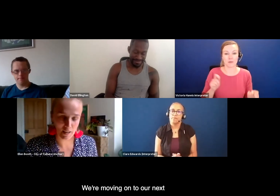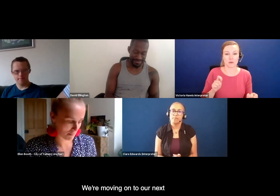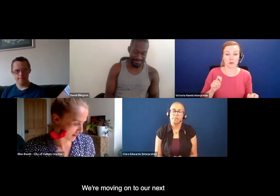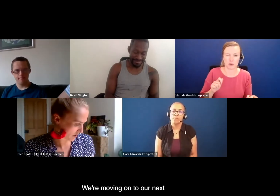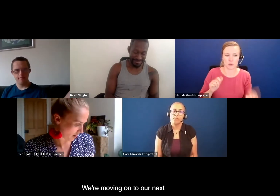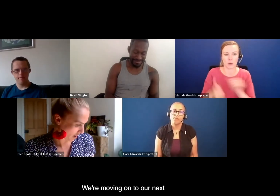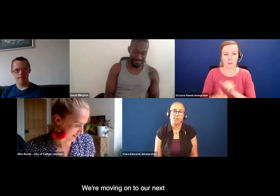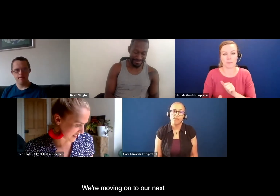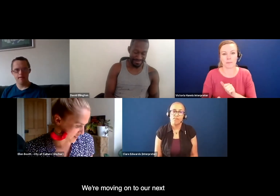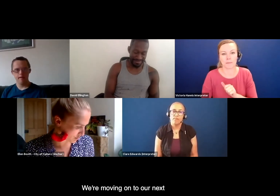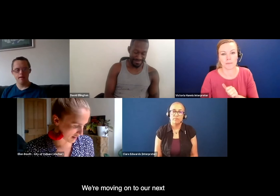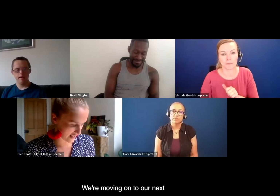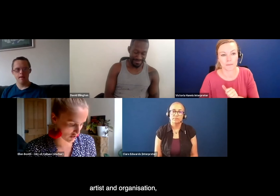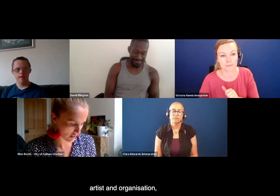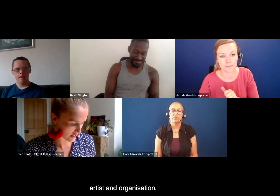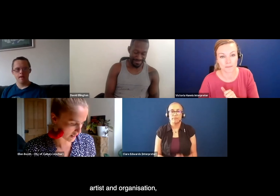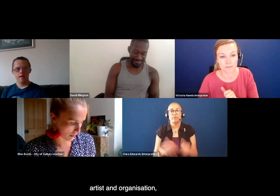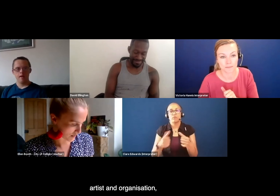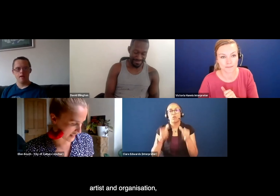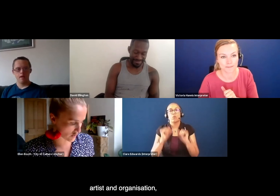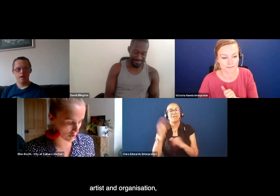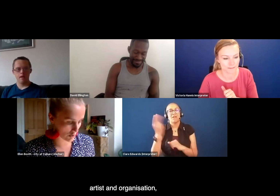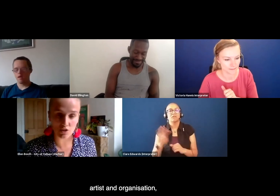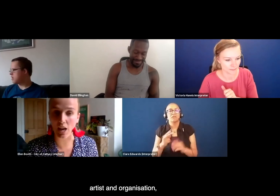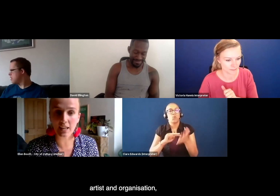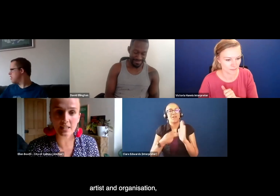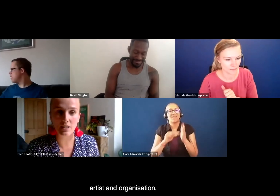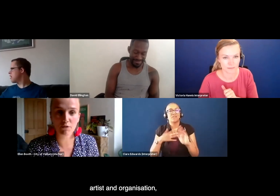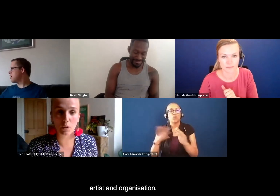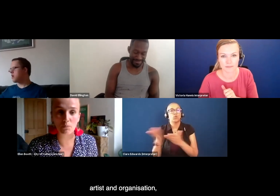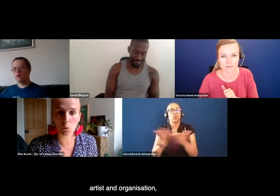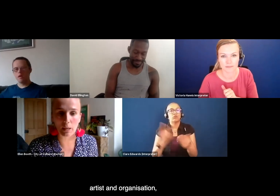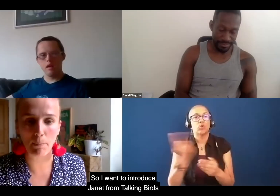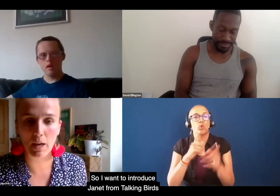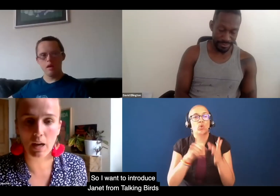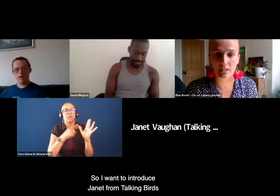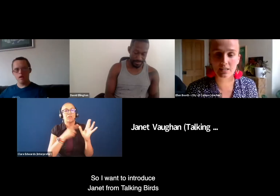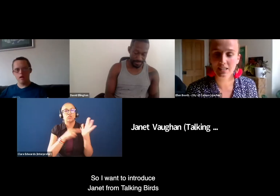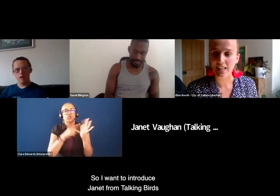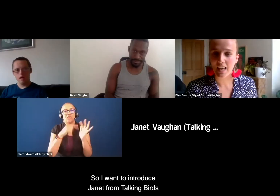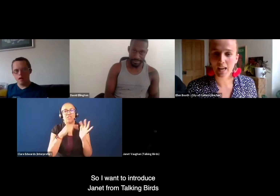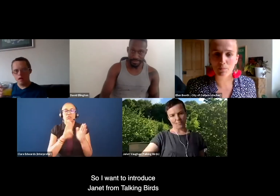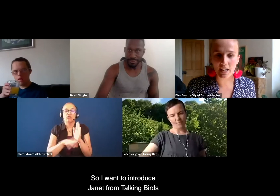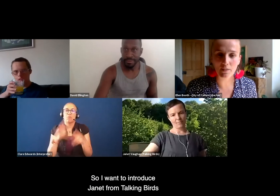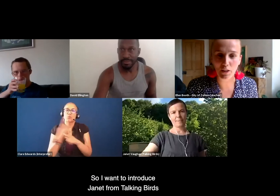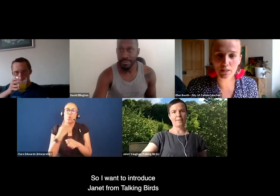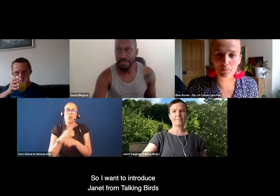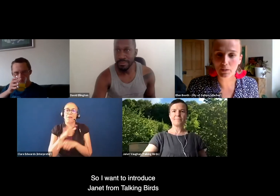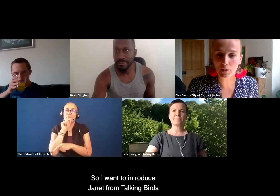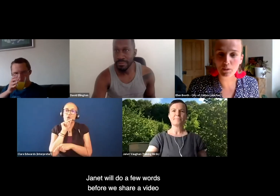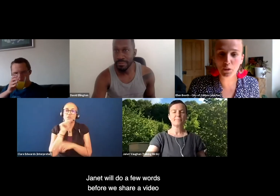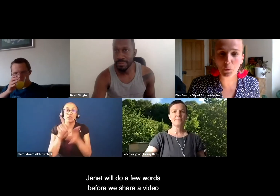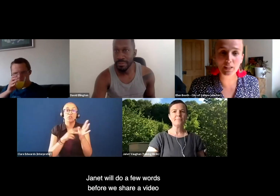next artist and organisation. So I want to introduce Janet from Talking Birds. Janet, if you're